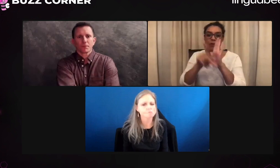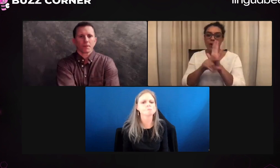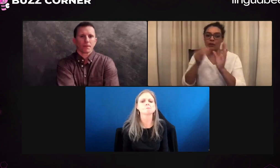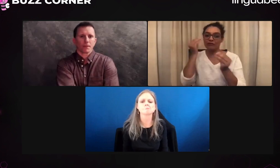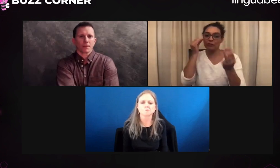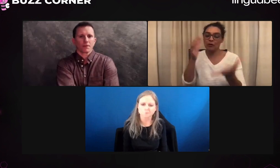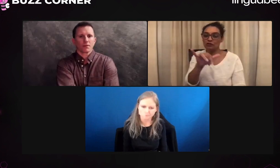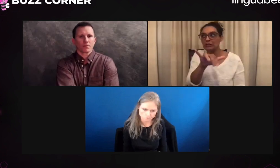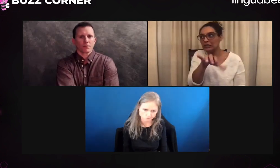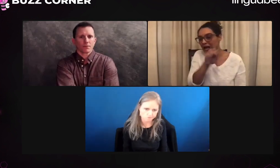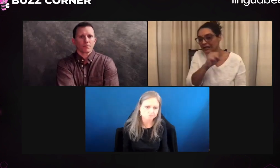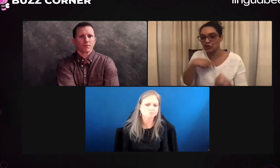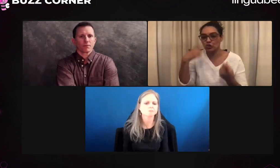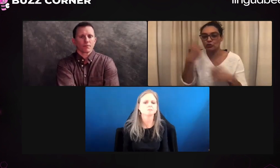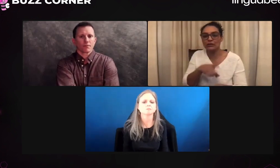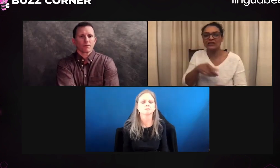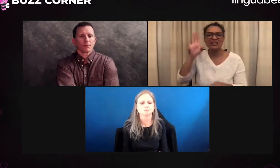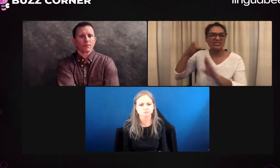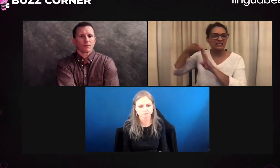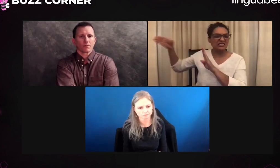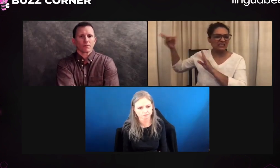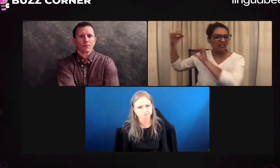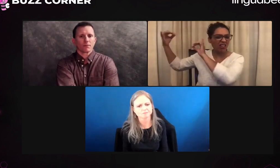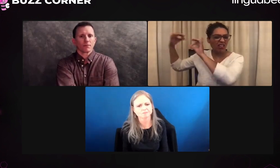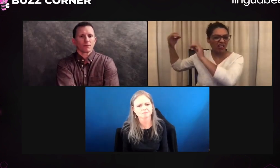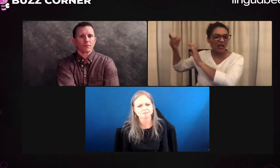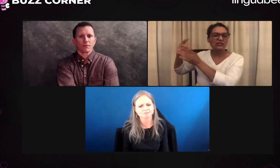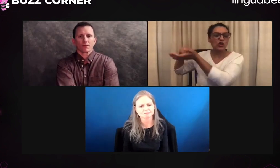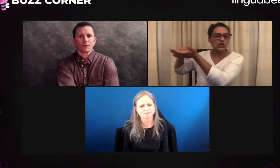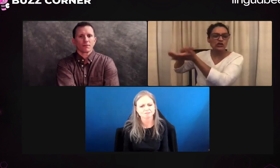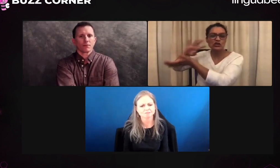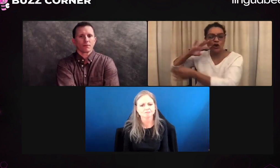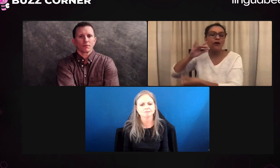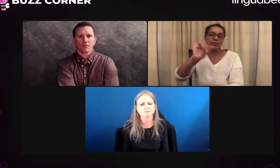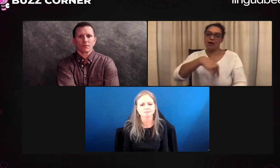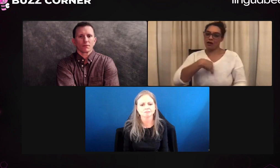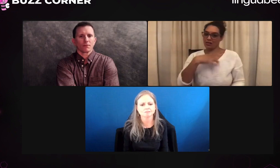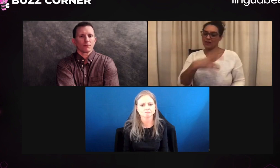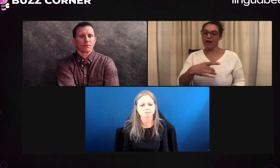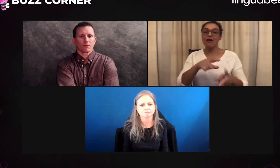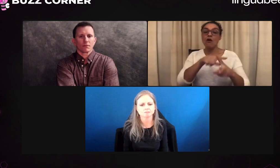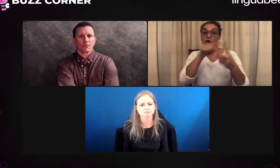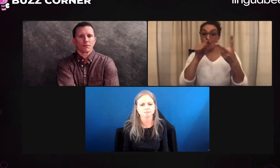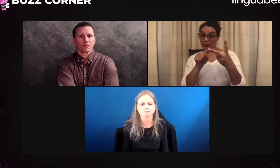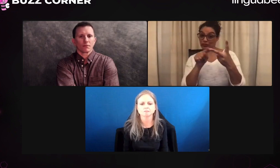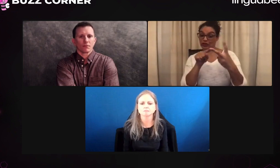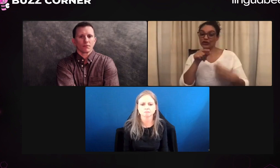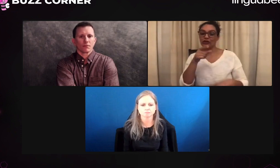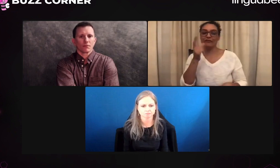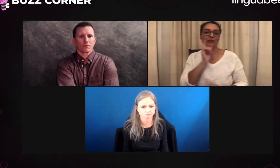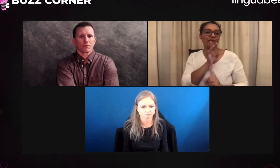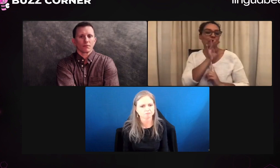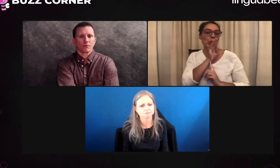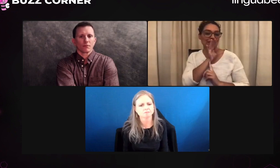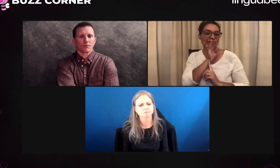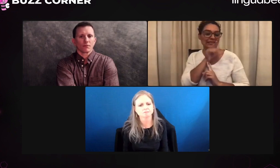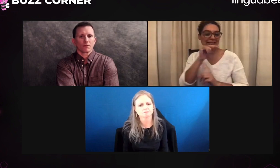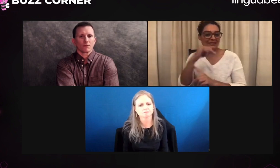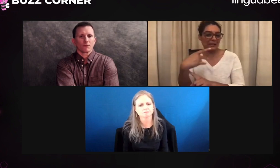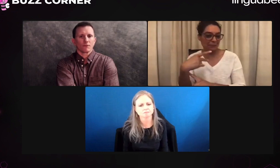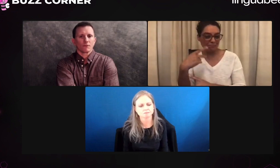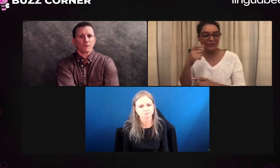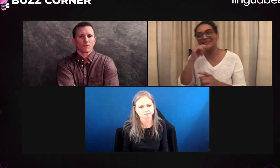Yeah, and that's great. Just to talk about what you like to see as far as the interpreter providing background information and to know that the banter